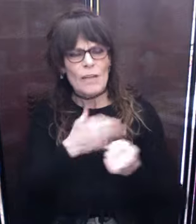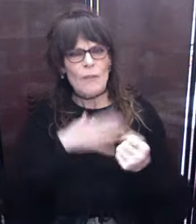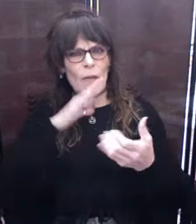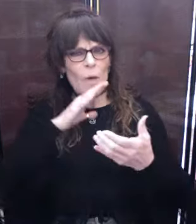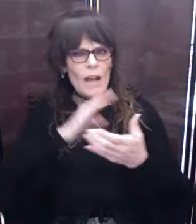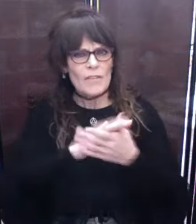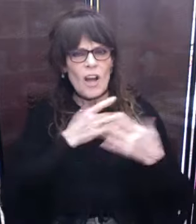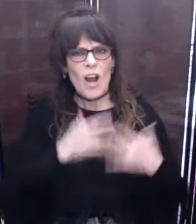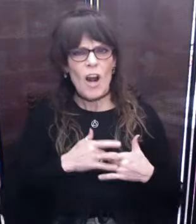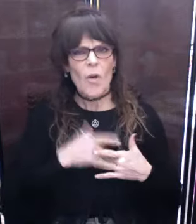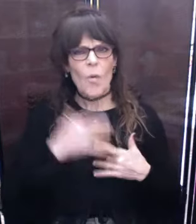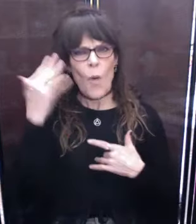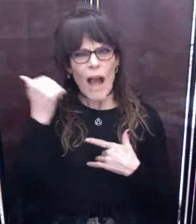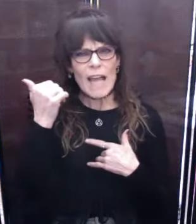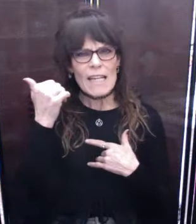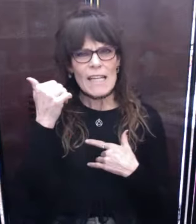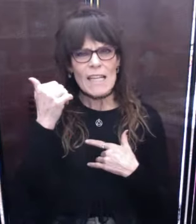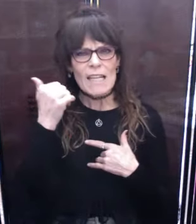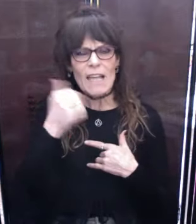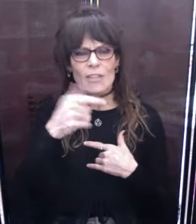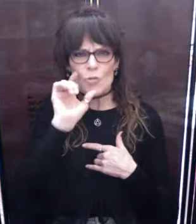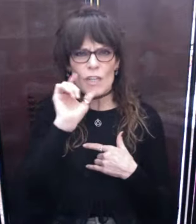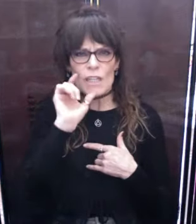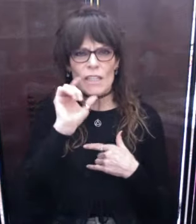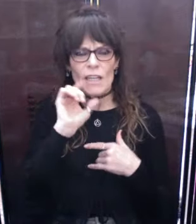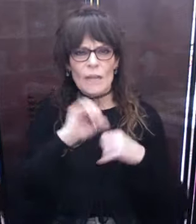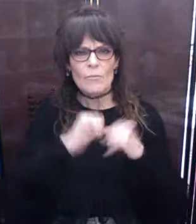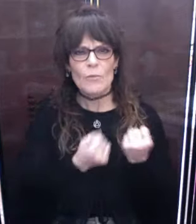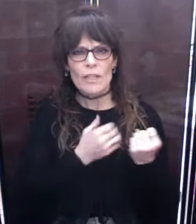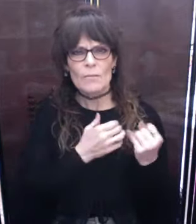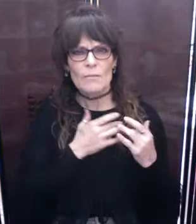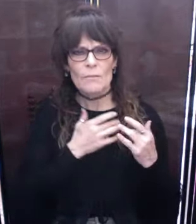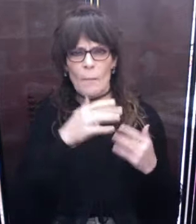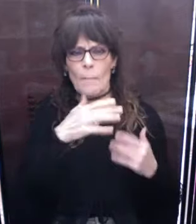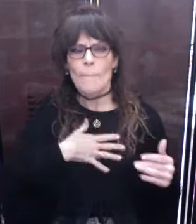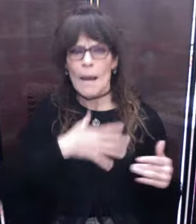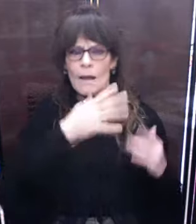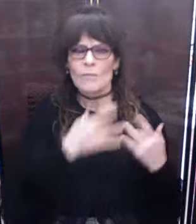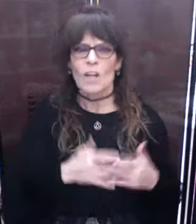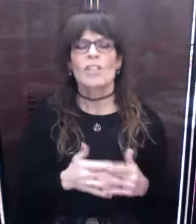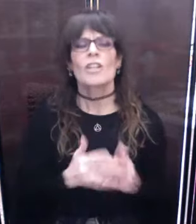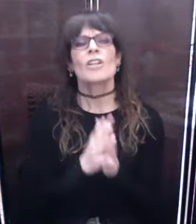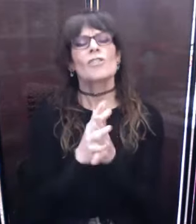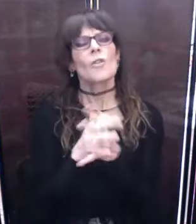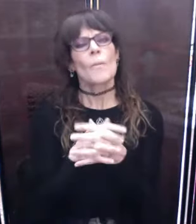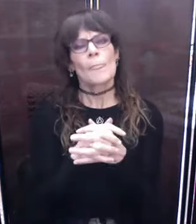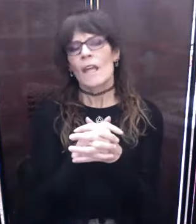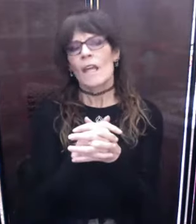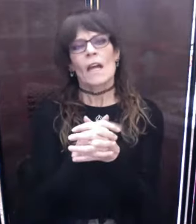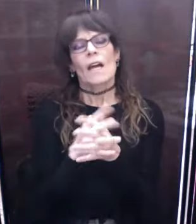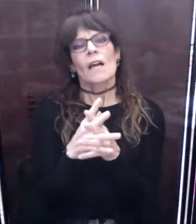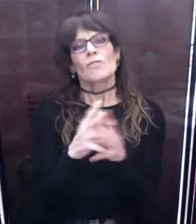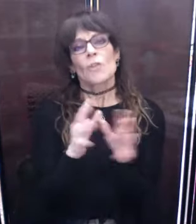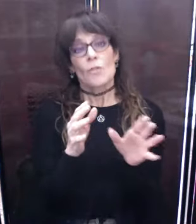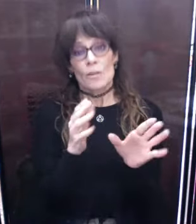that? Because I didn't understand this illness. I grabbed onto this description that I found in a psychology textbook of